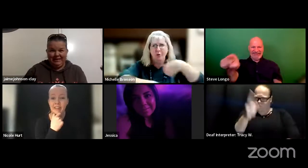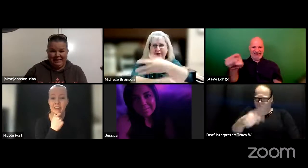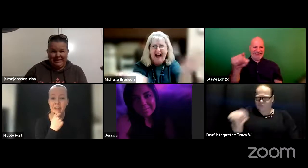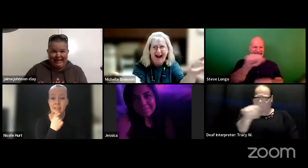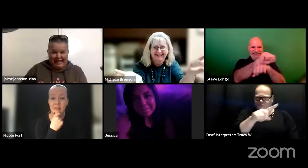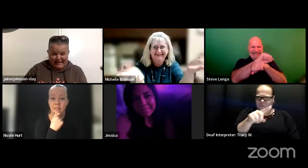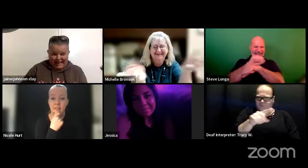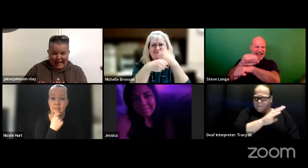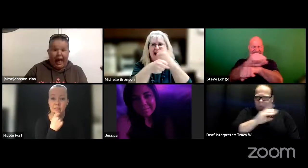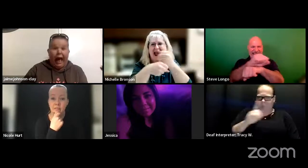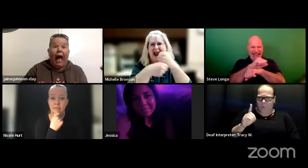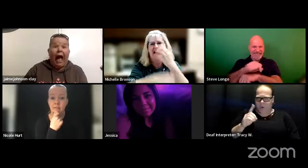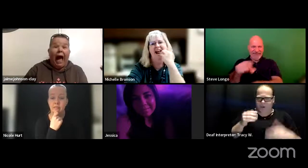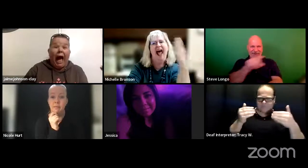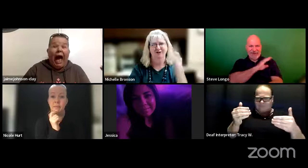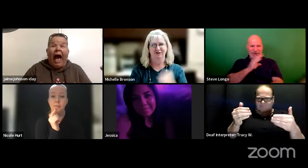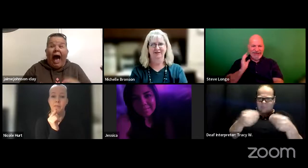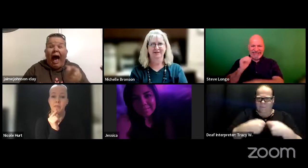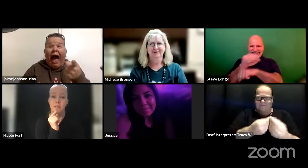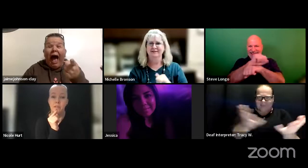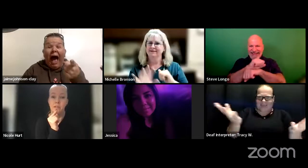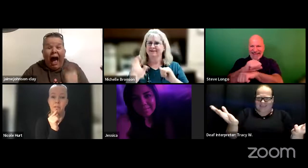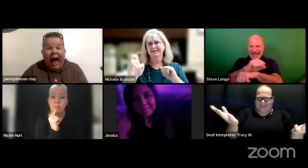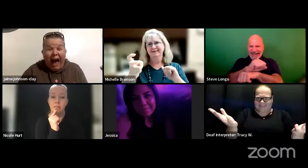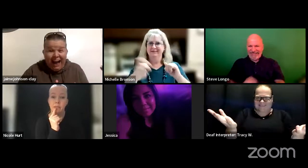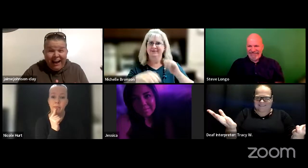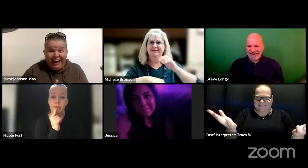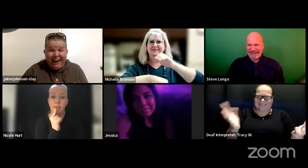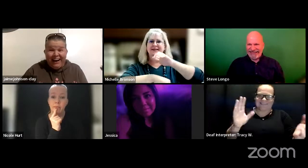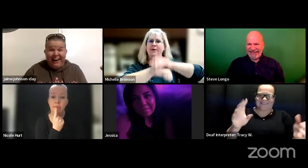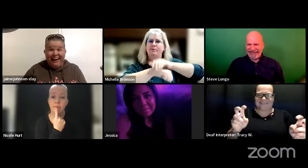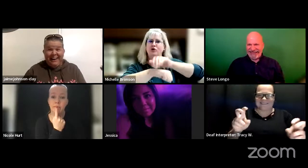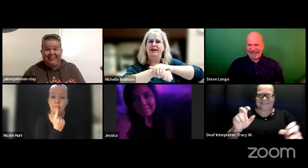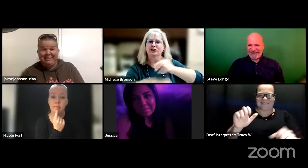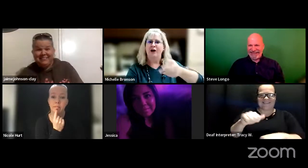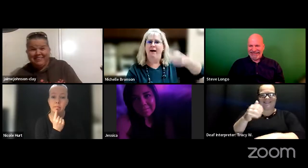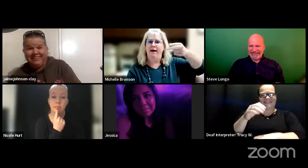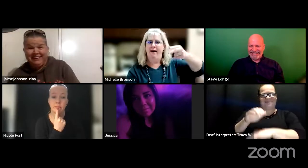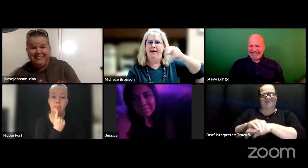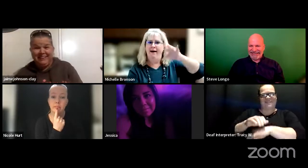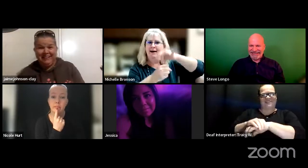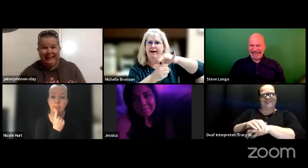to host lunch, you all provide the lunch.